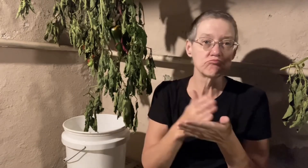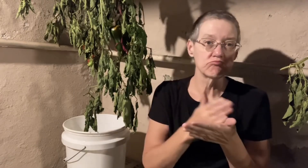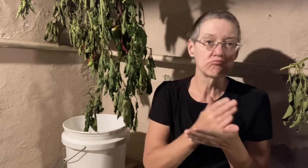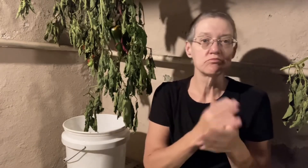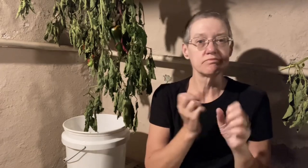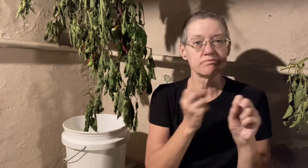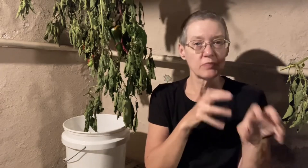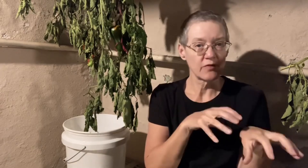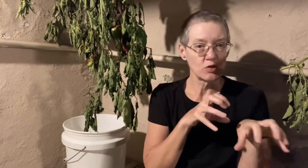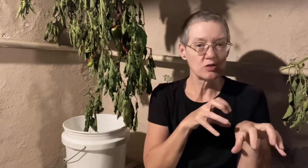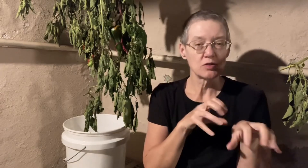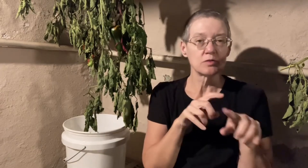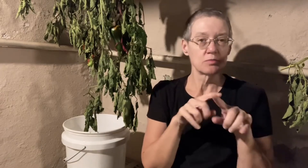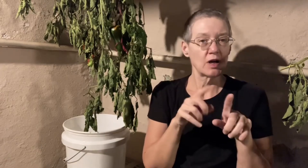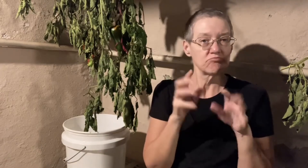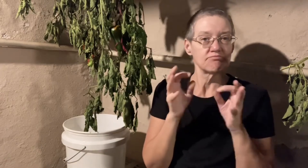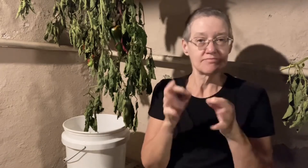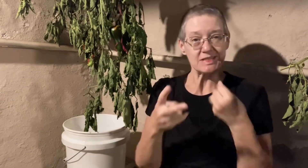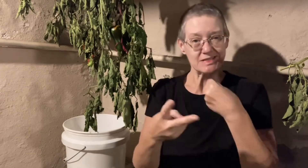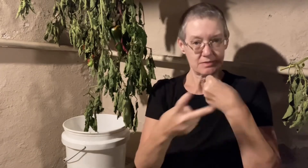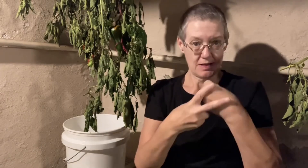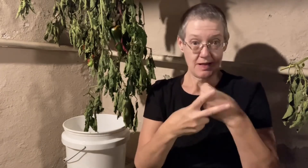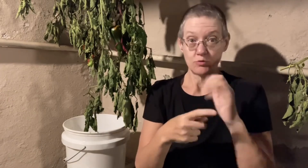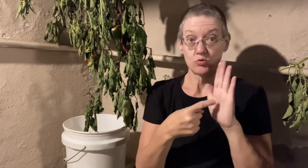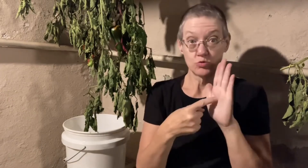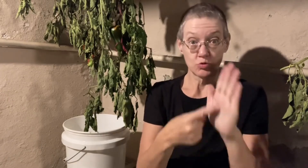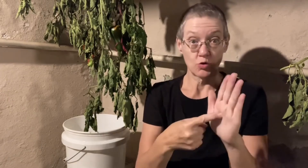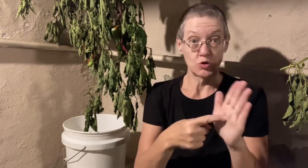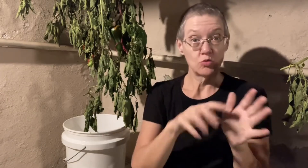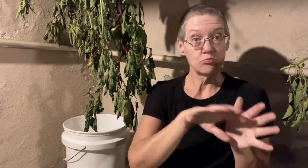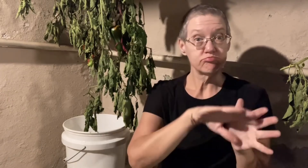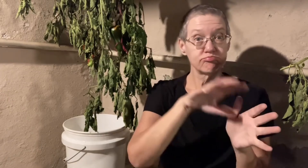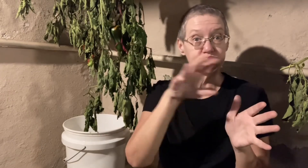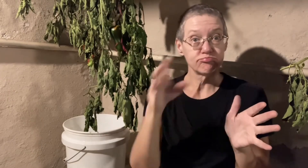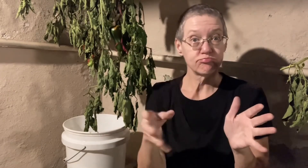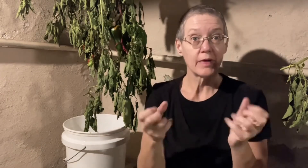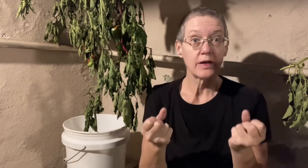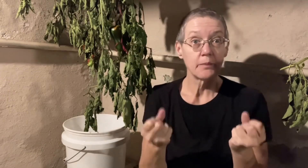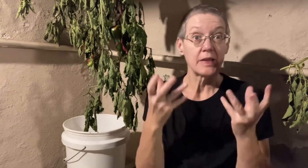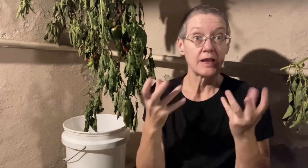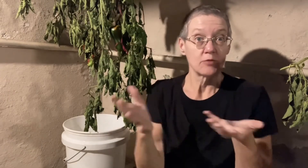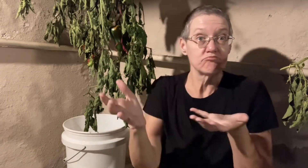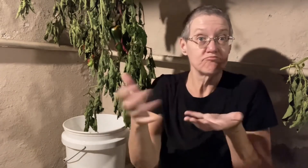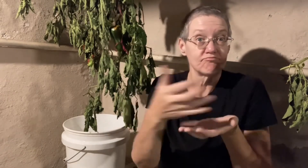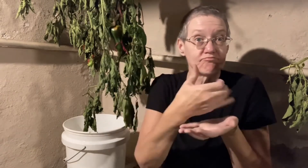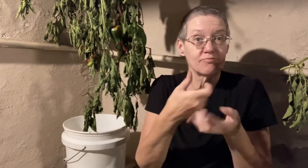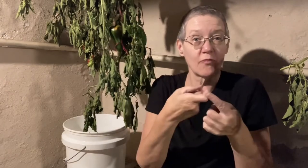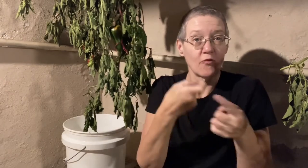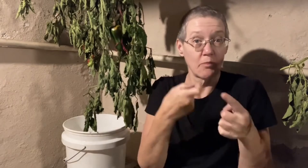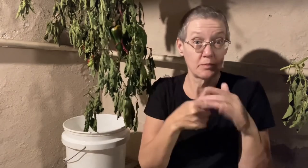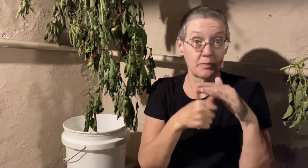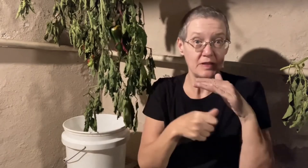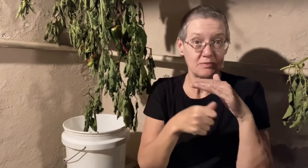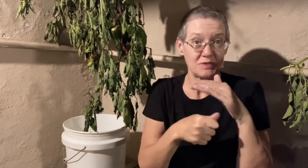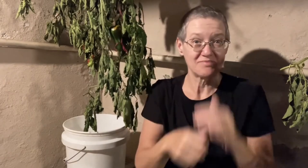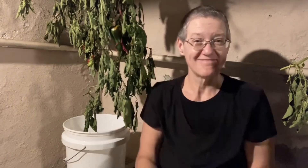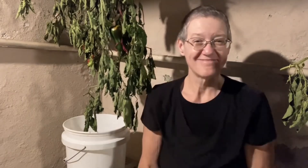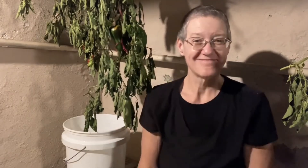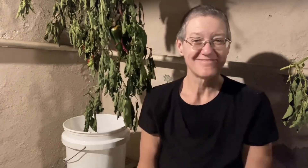basement. Normally, I process as I harvest, but I saved them this time so I could show you how many we got from